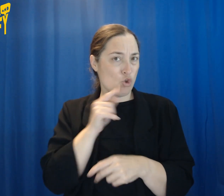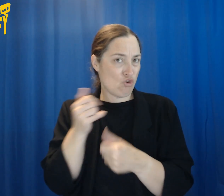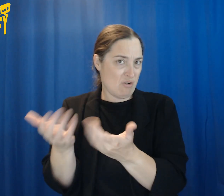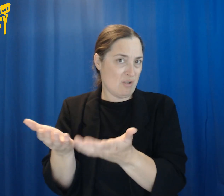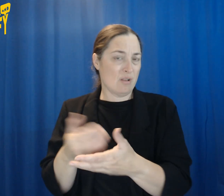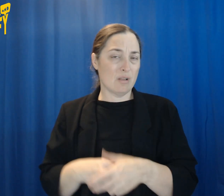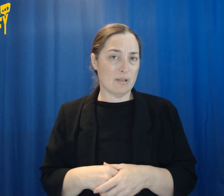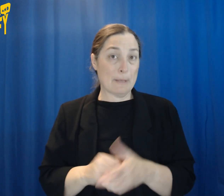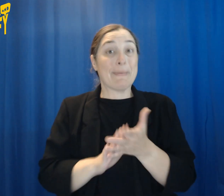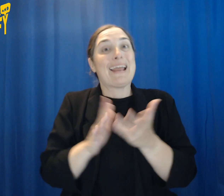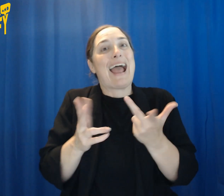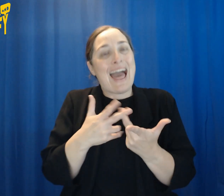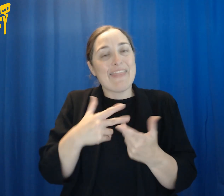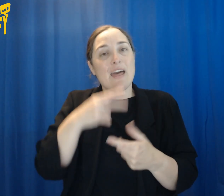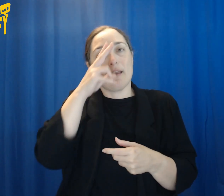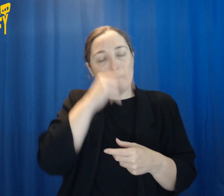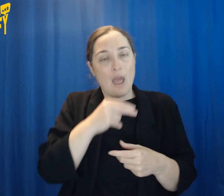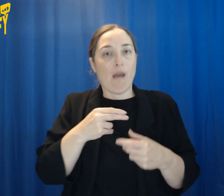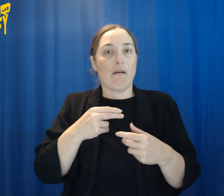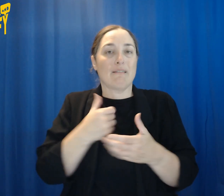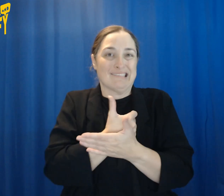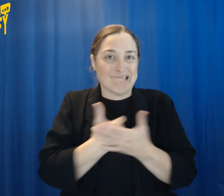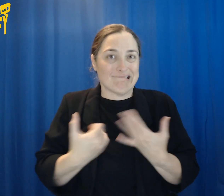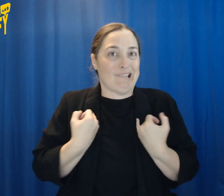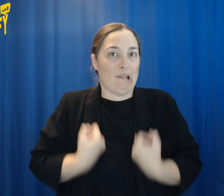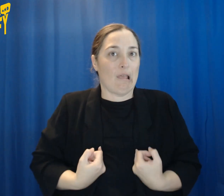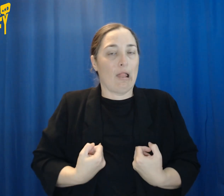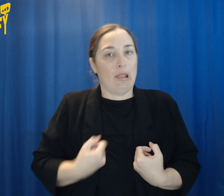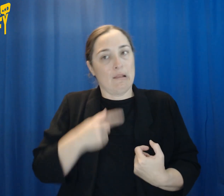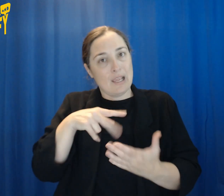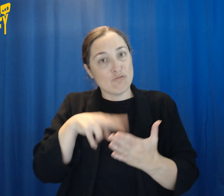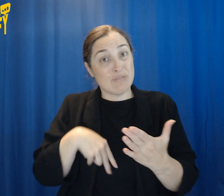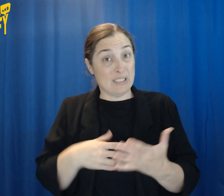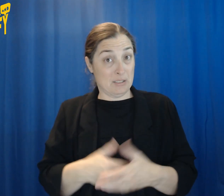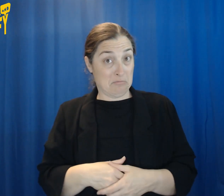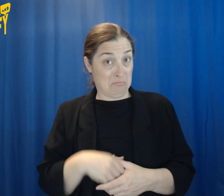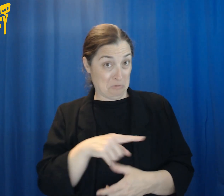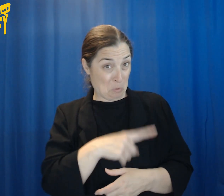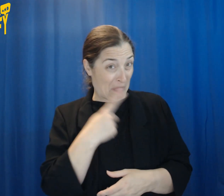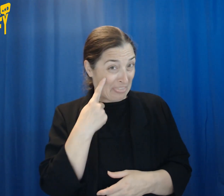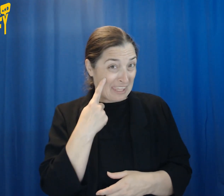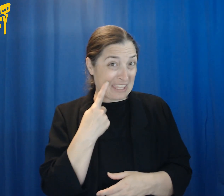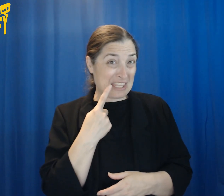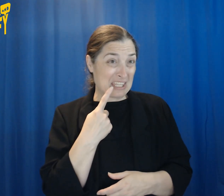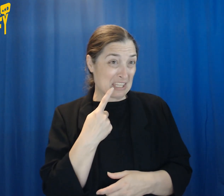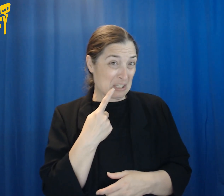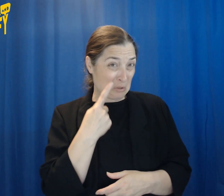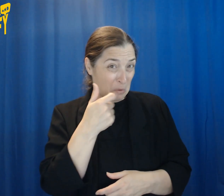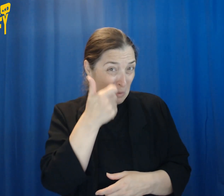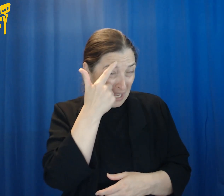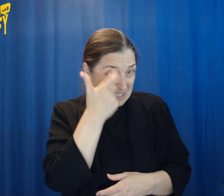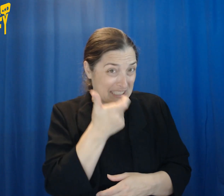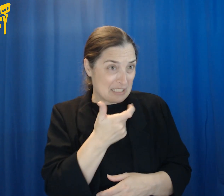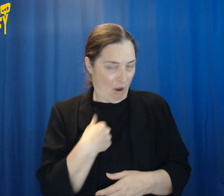other young chronically ill kids could maybe read it. Is that something you think would be a good idea? I think it's a great